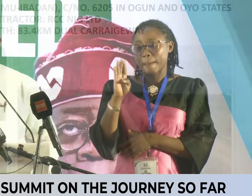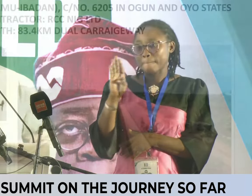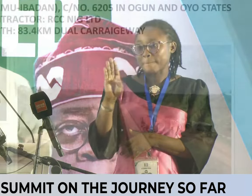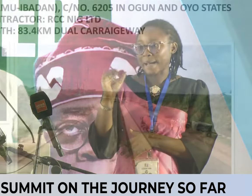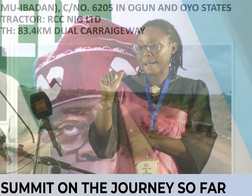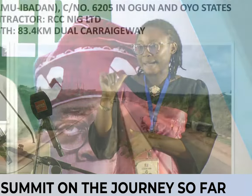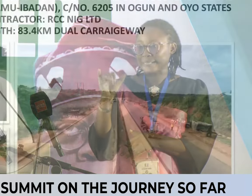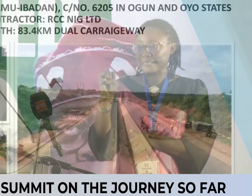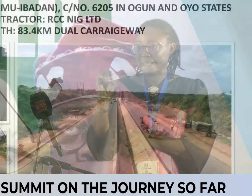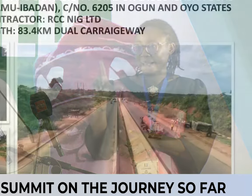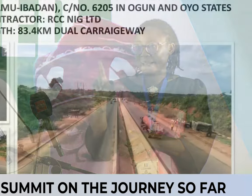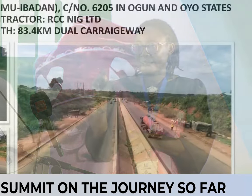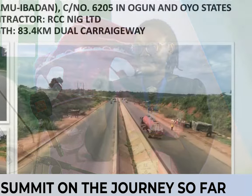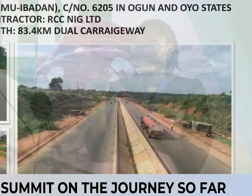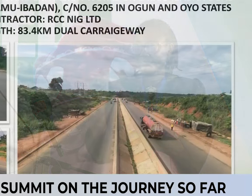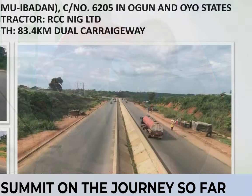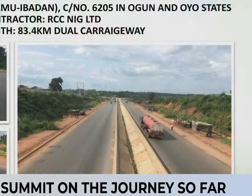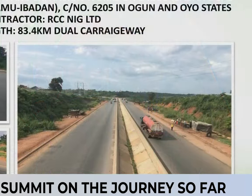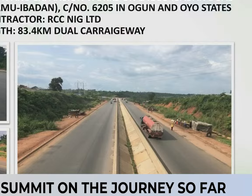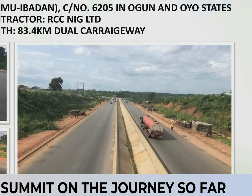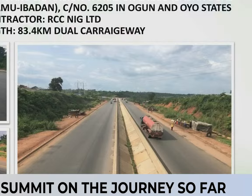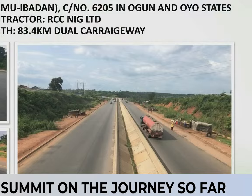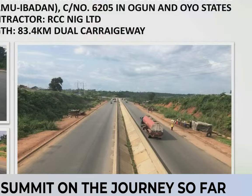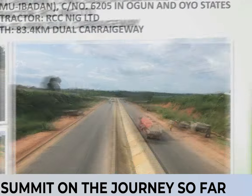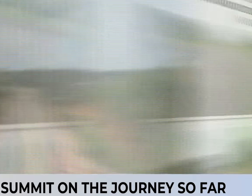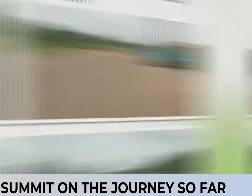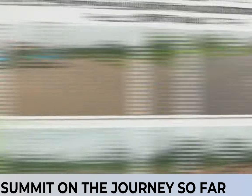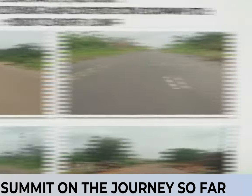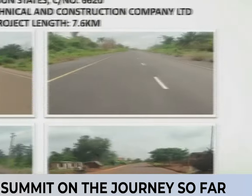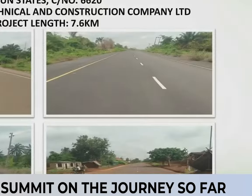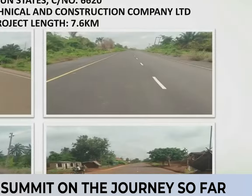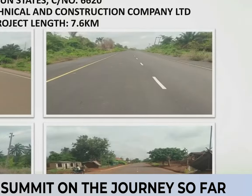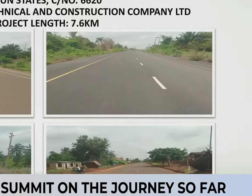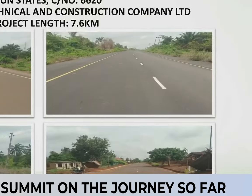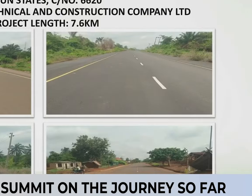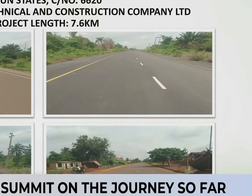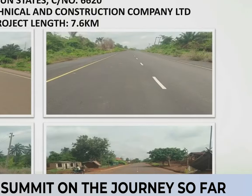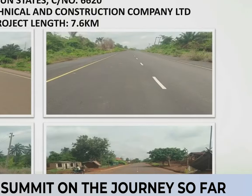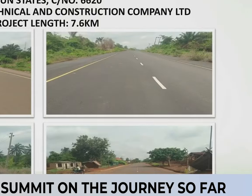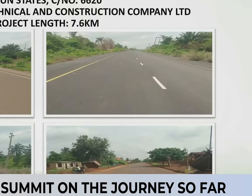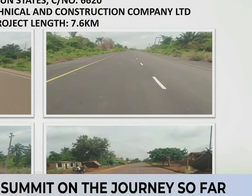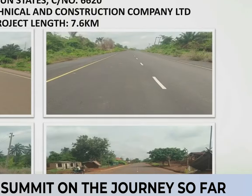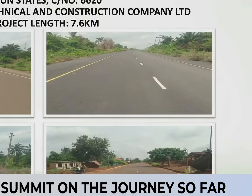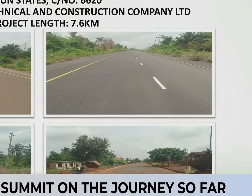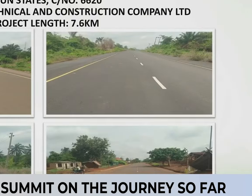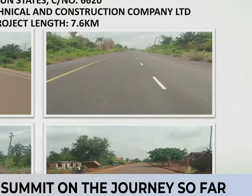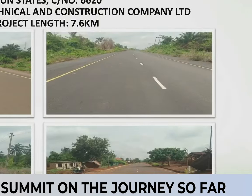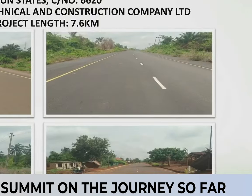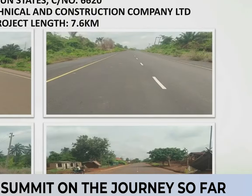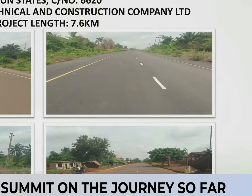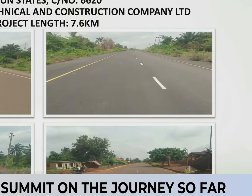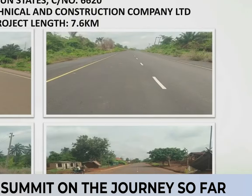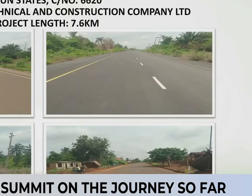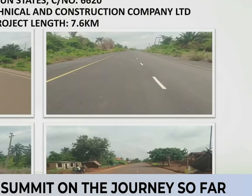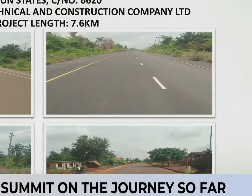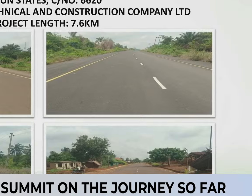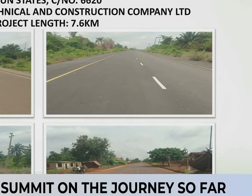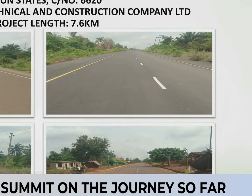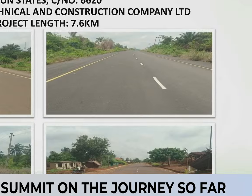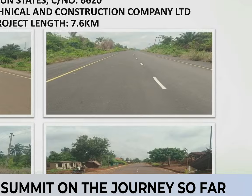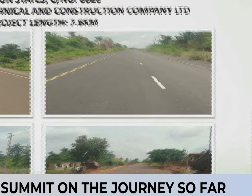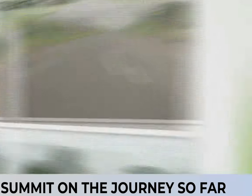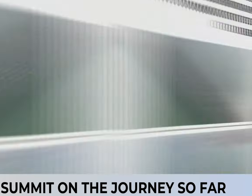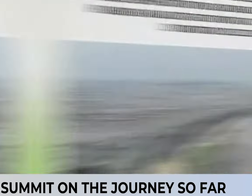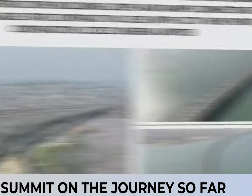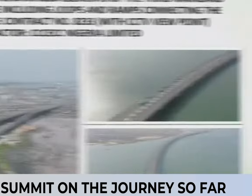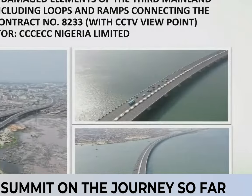Bayelsa, which is 84 kilometers by 2, done by Setraco, is being completed. Work is ongoing in